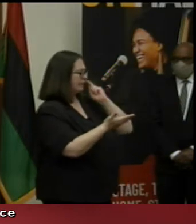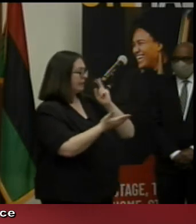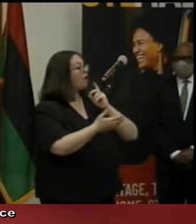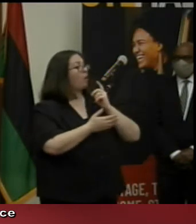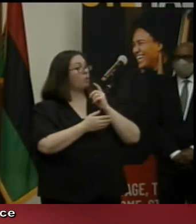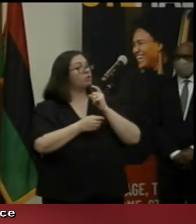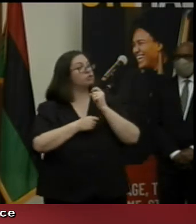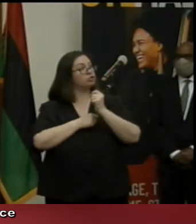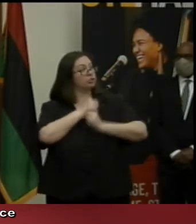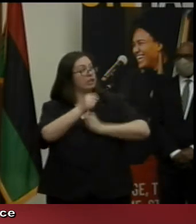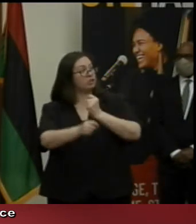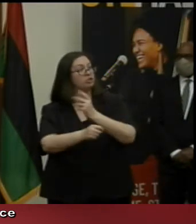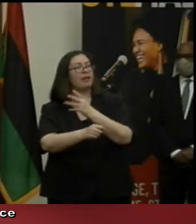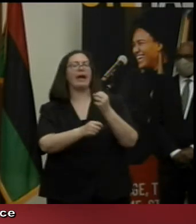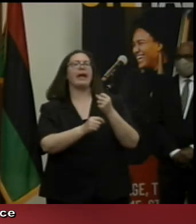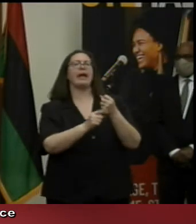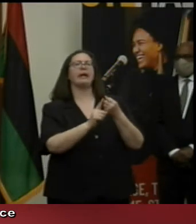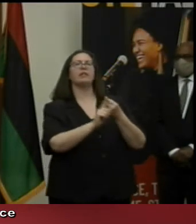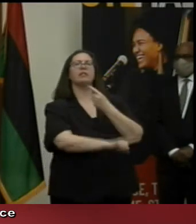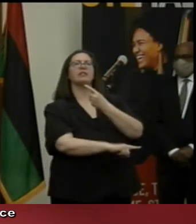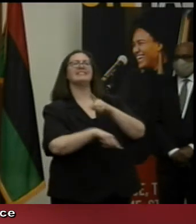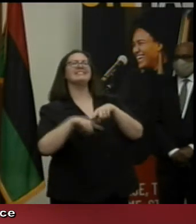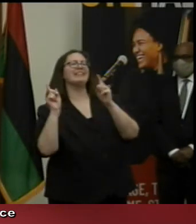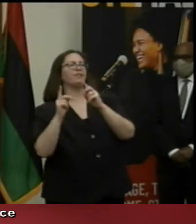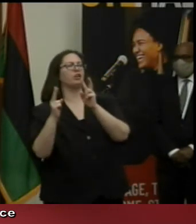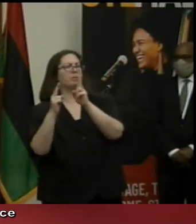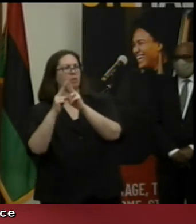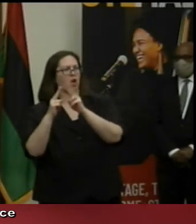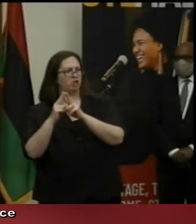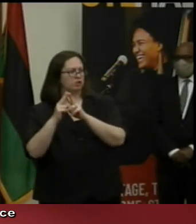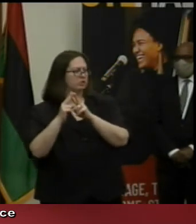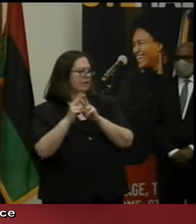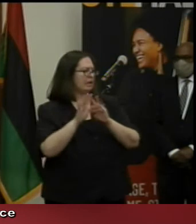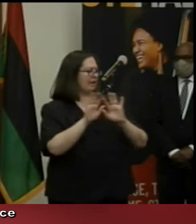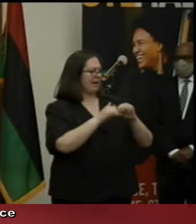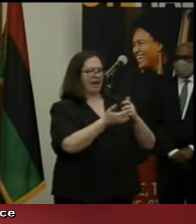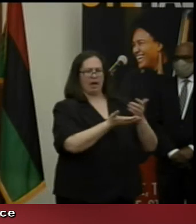non-traditional partners, bringing them to the table in a way that has not been done before,